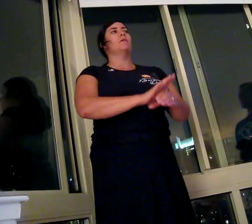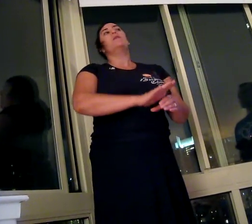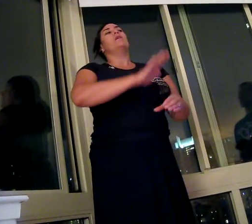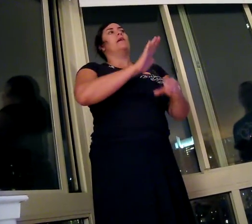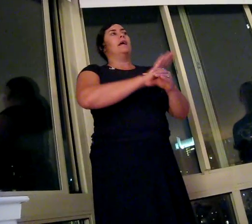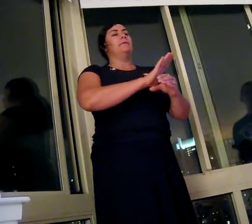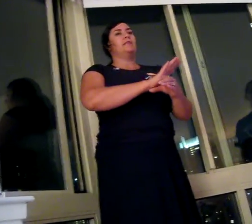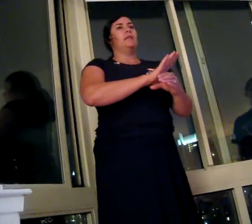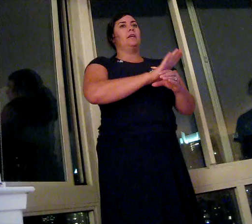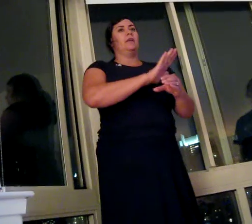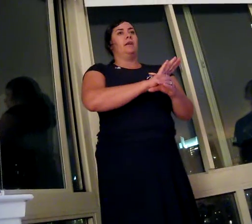A, D, E.